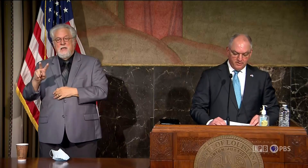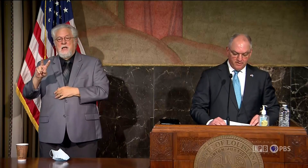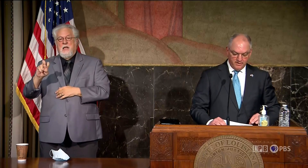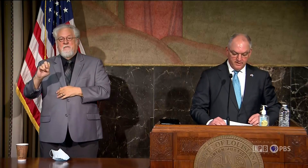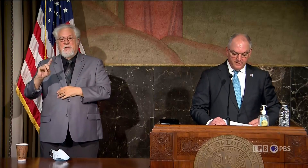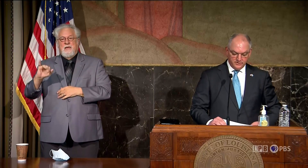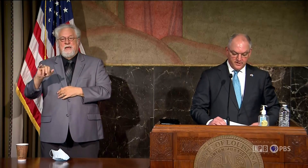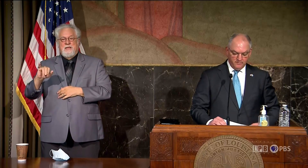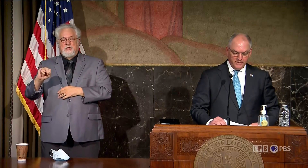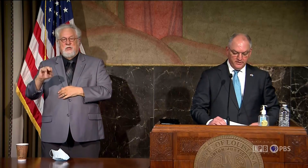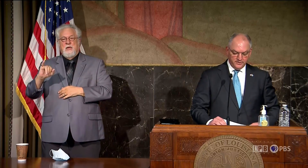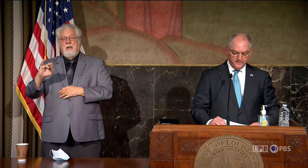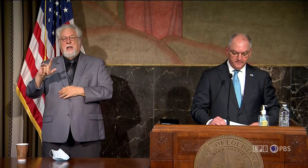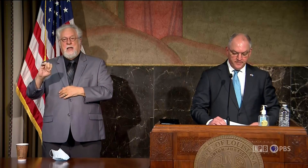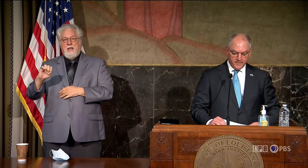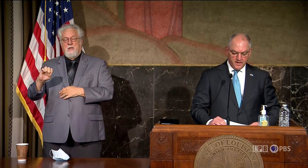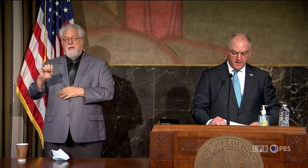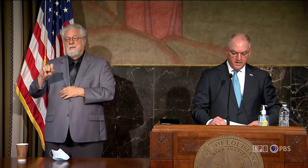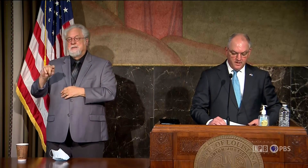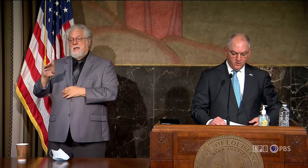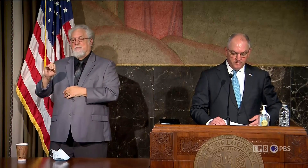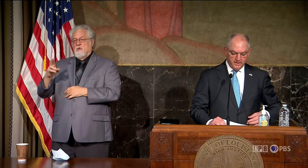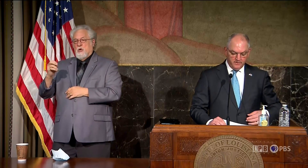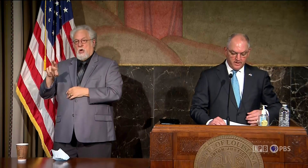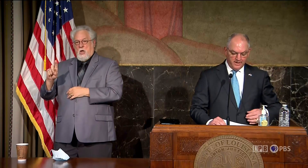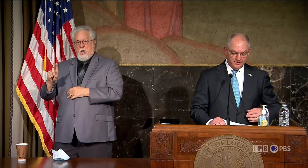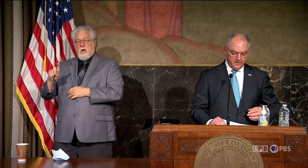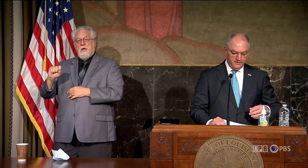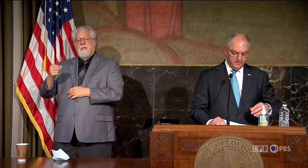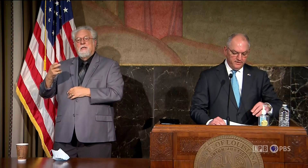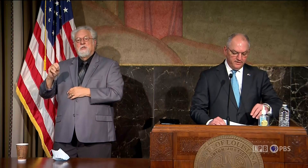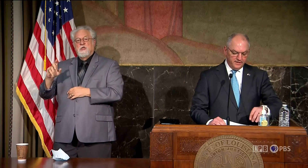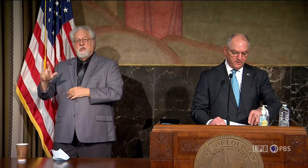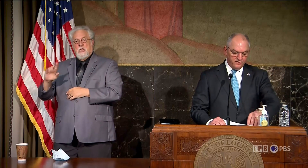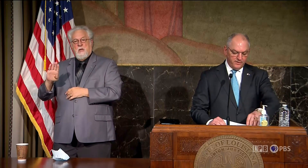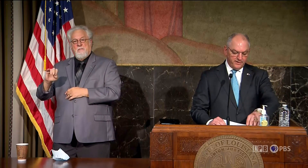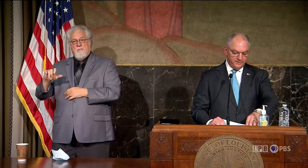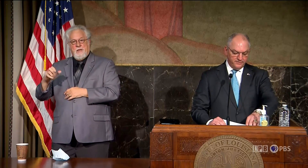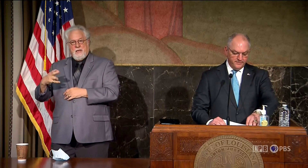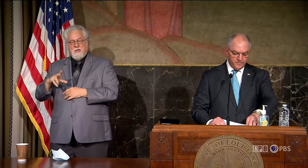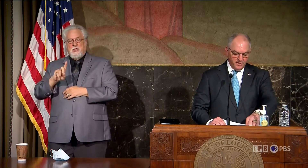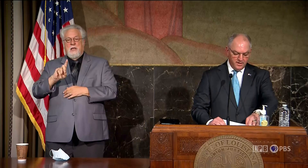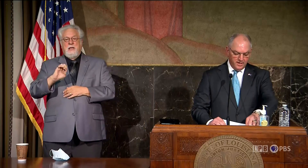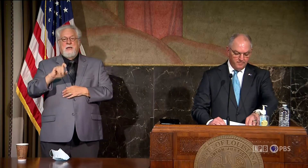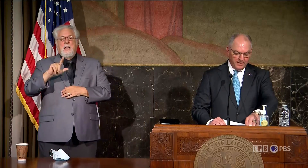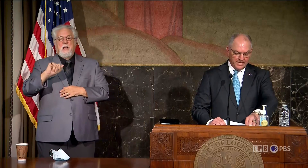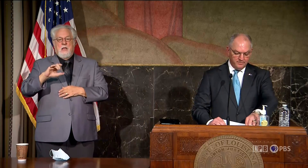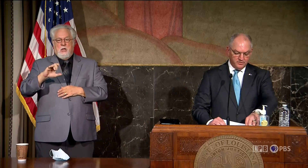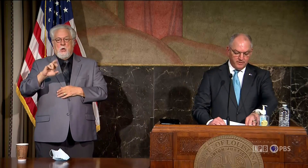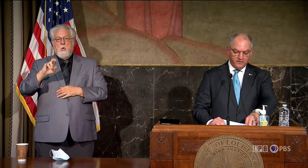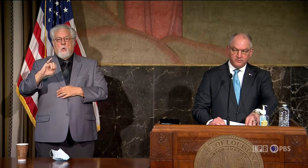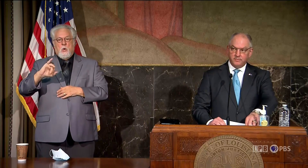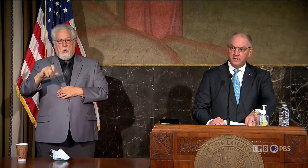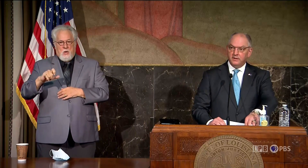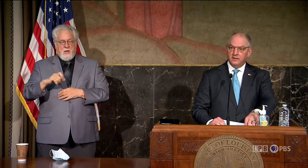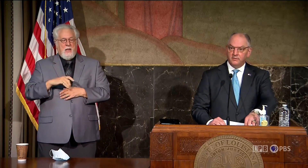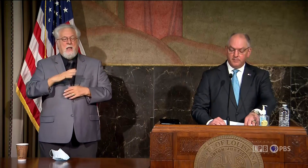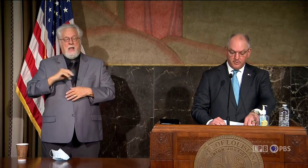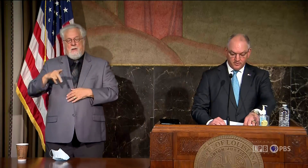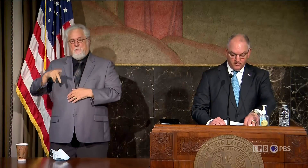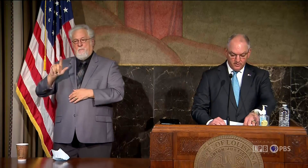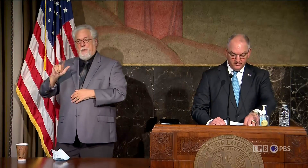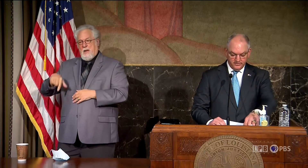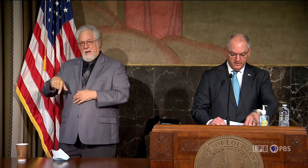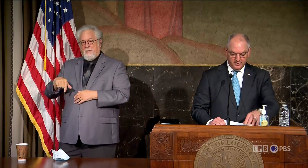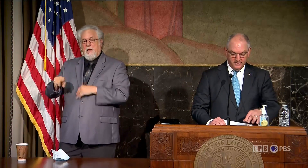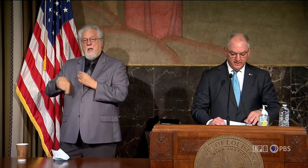St. Bernard and the Shell Beach, Hopedale, Yocloskey, Delacroix areas, in Plaquemines Parish around